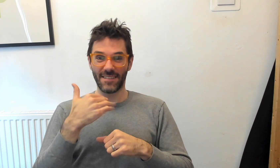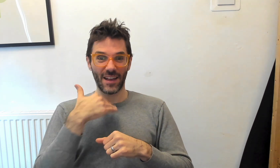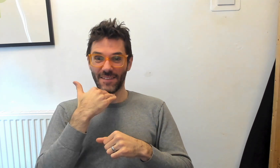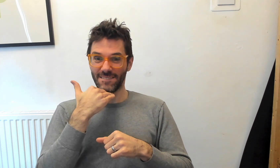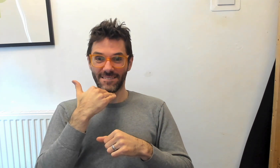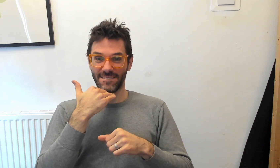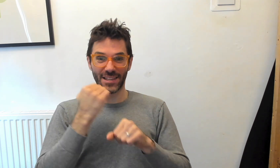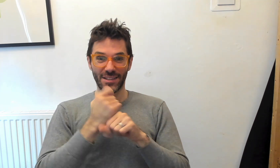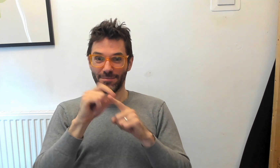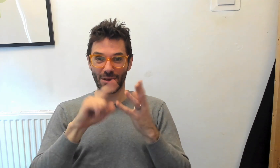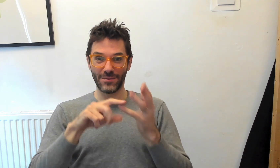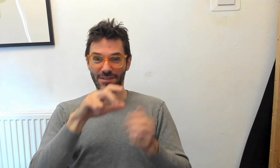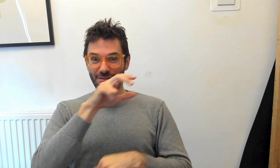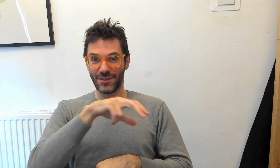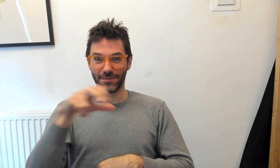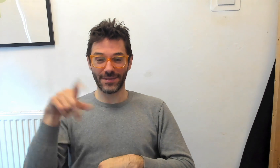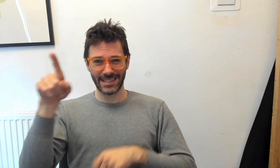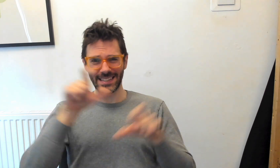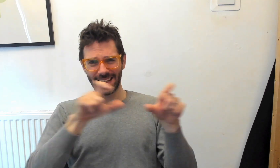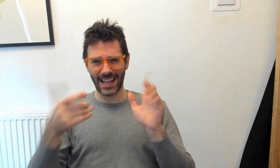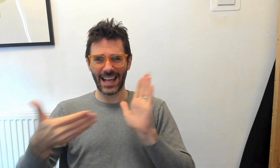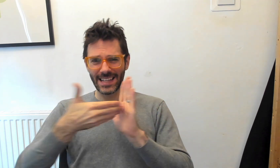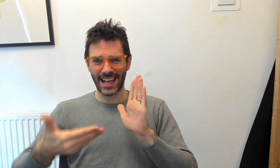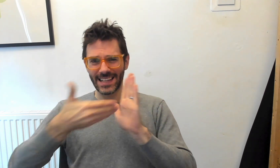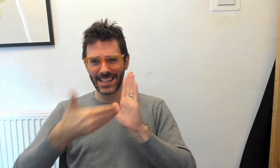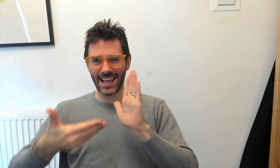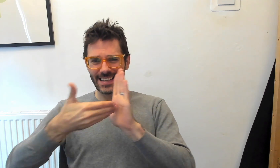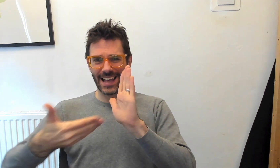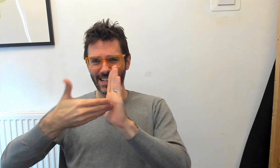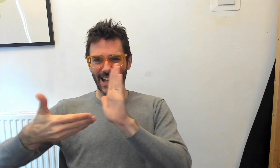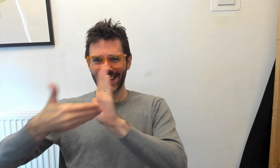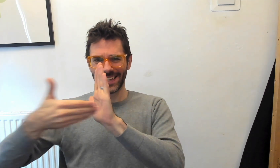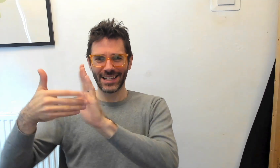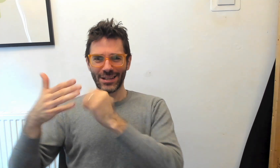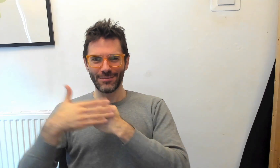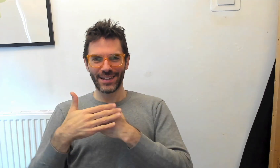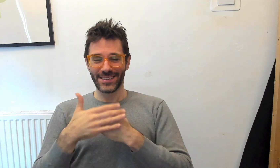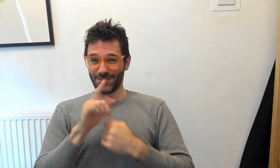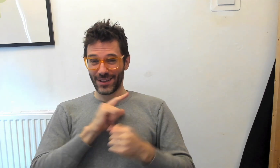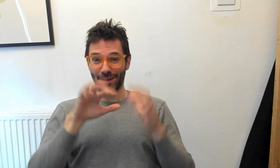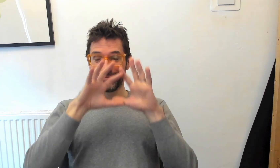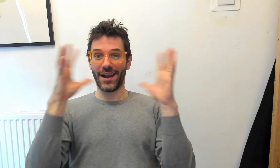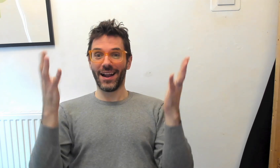have sufficient GPU. They're continually adding more to meet global